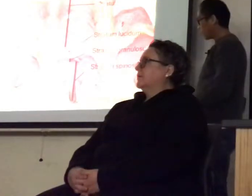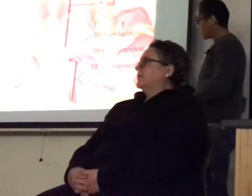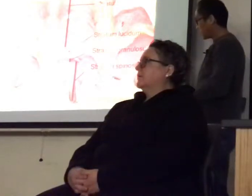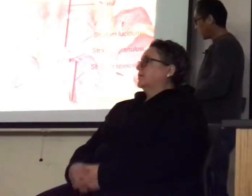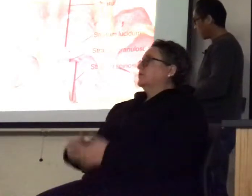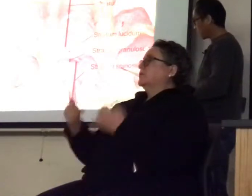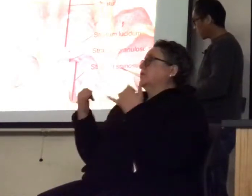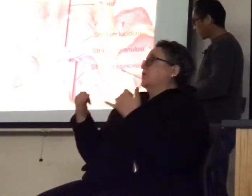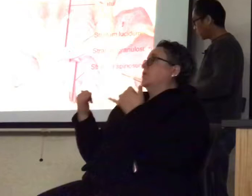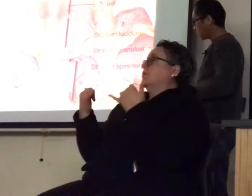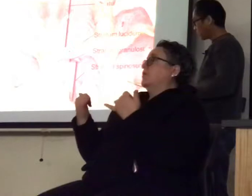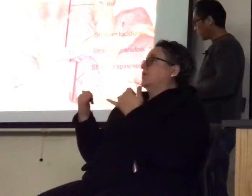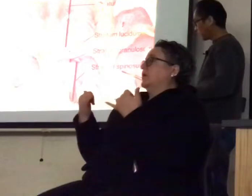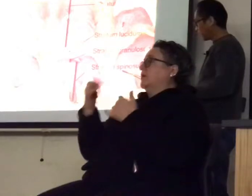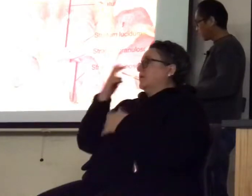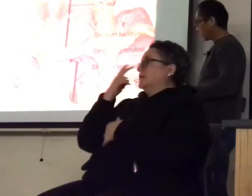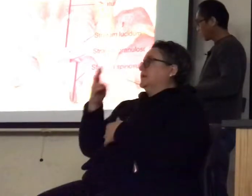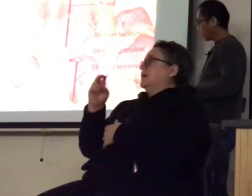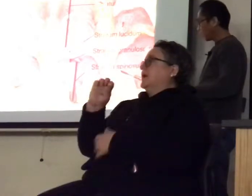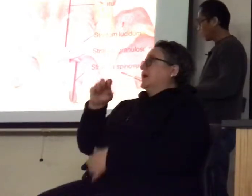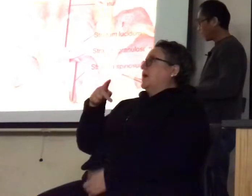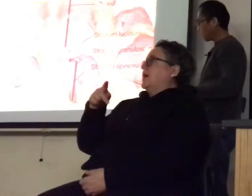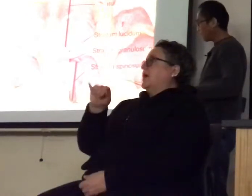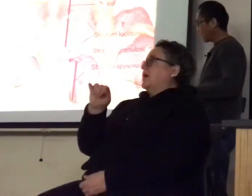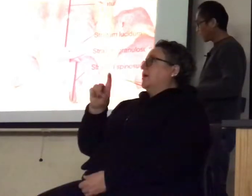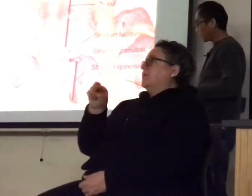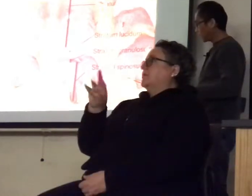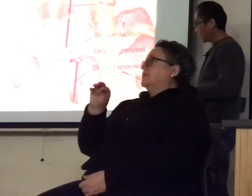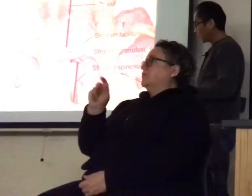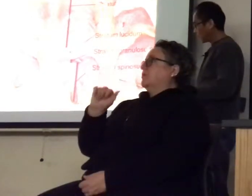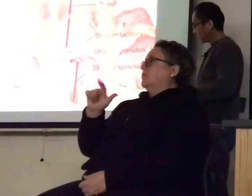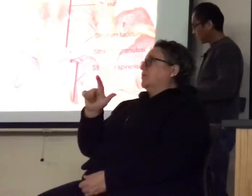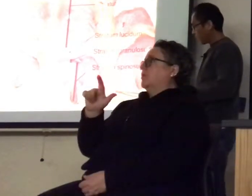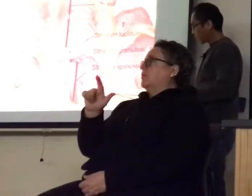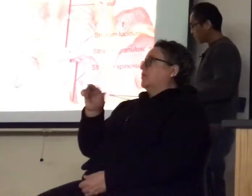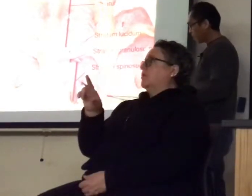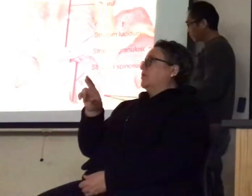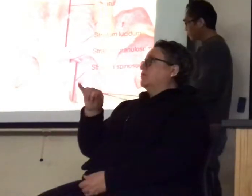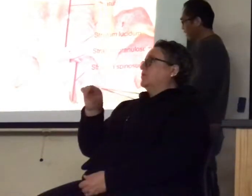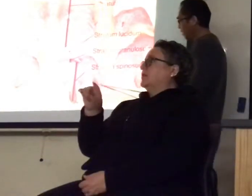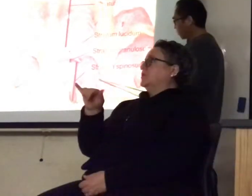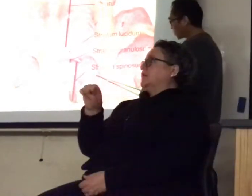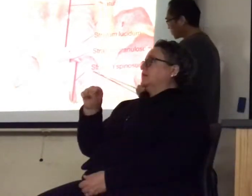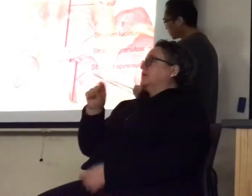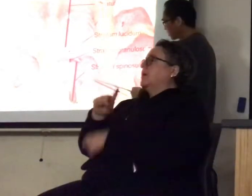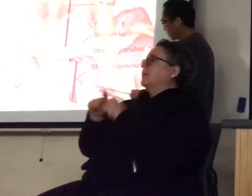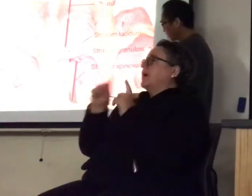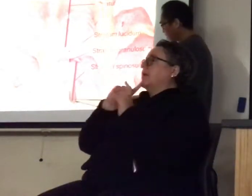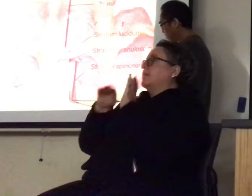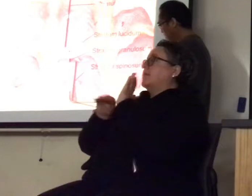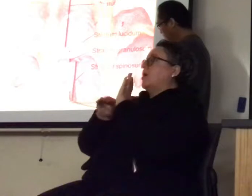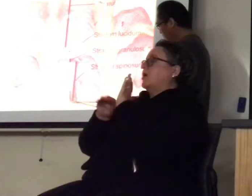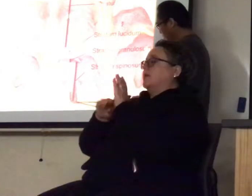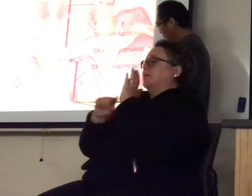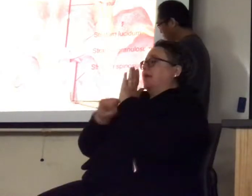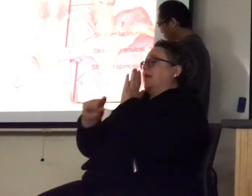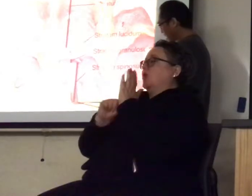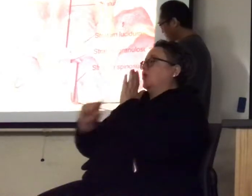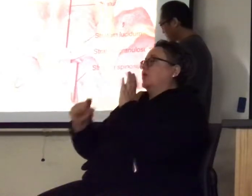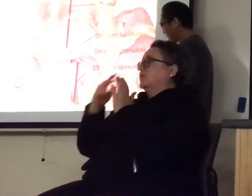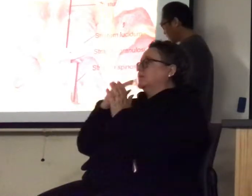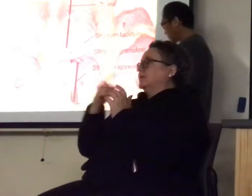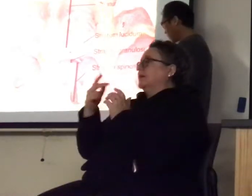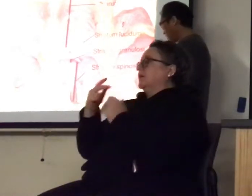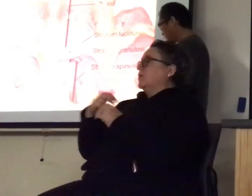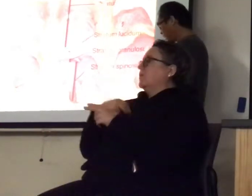So now we see the epidermal ridges and the dermal papillae at the bottom, but the bottom layer of cells, and you literally call